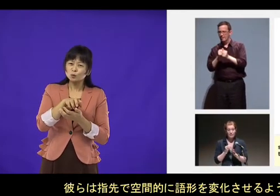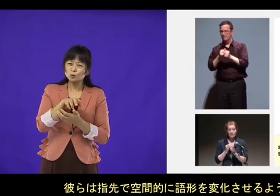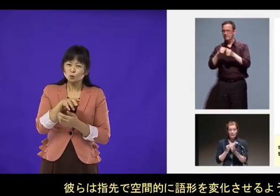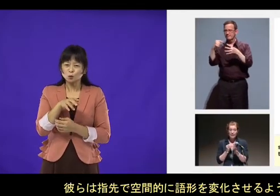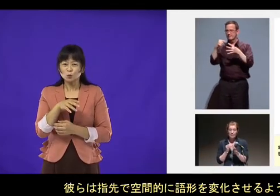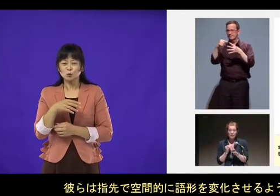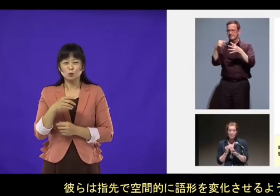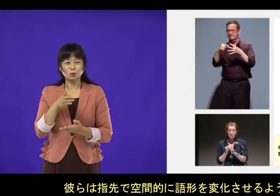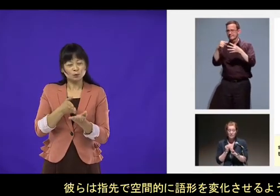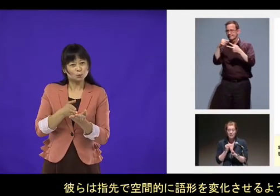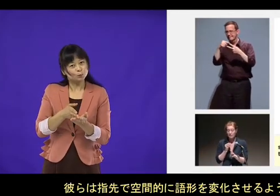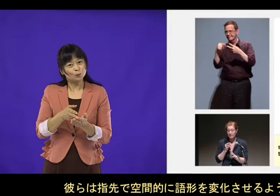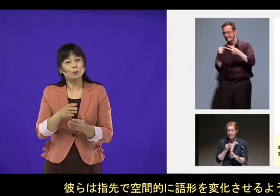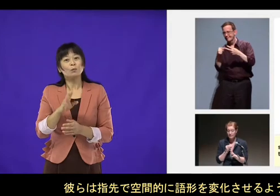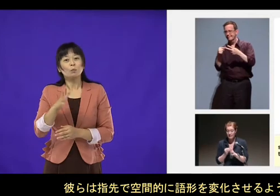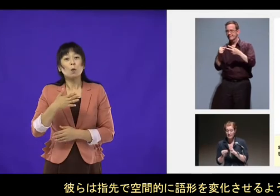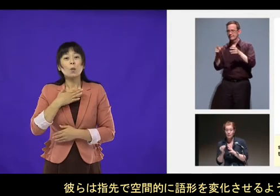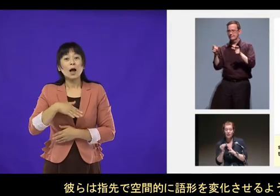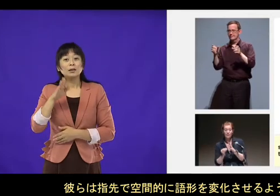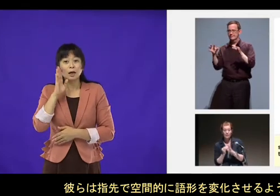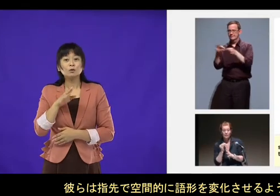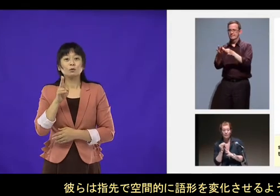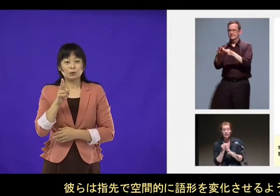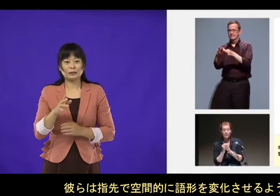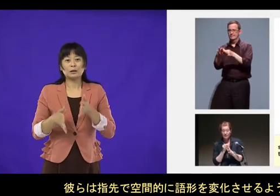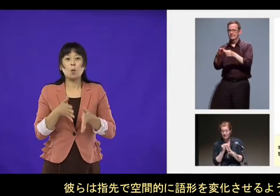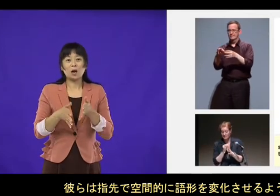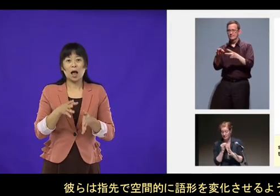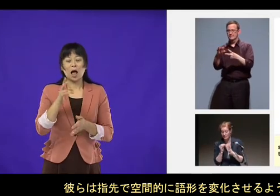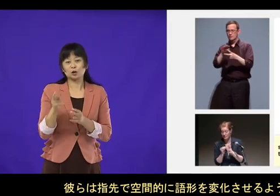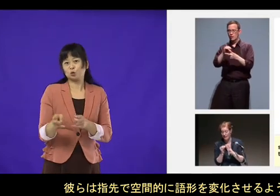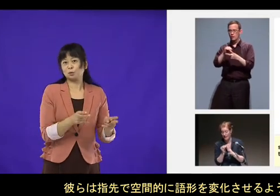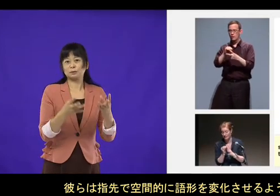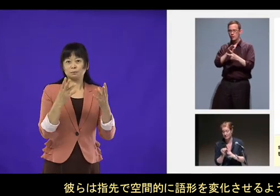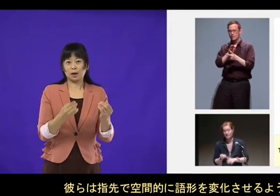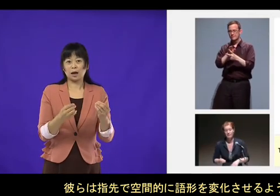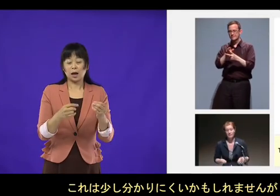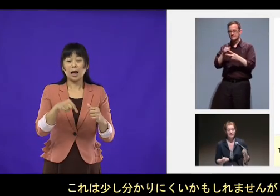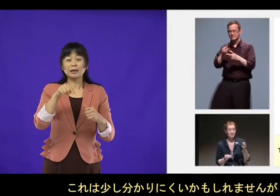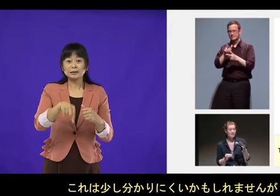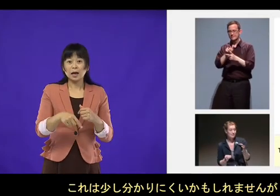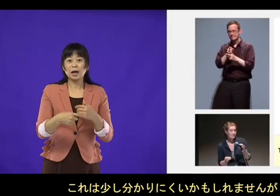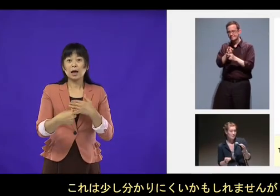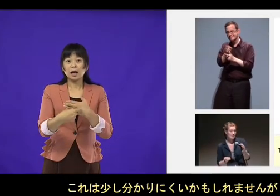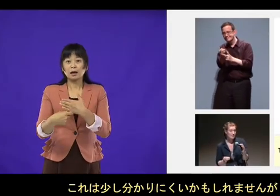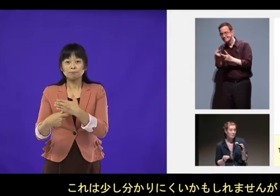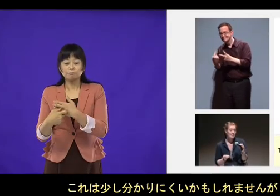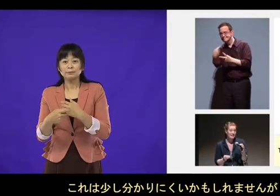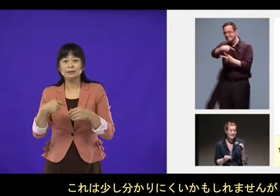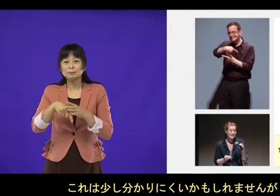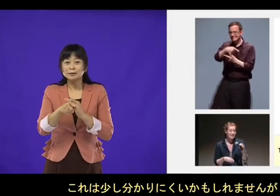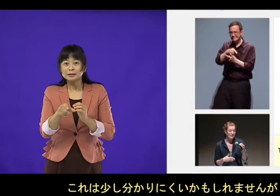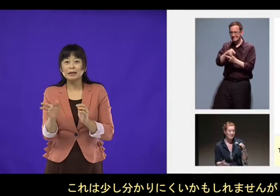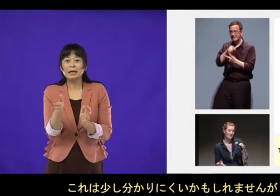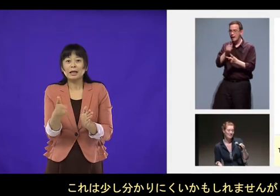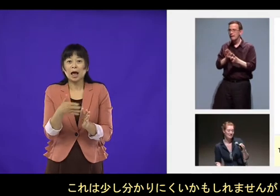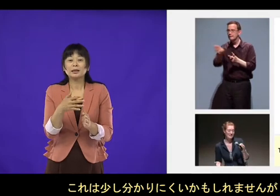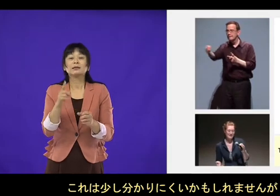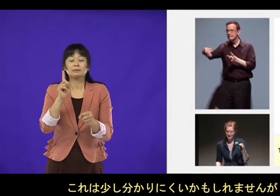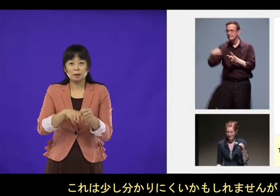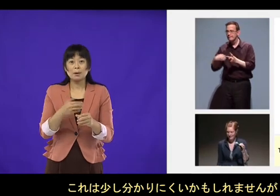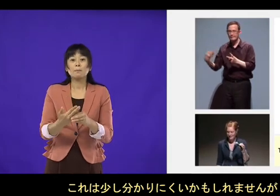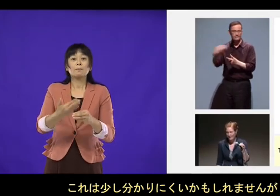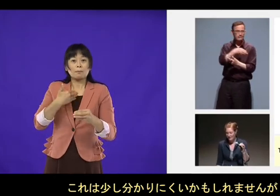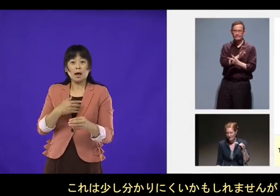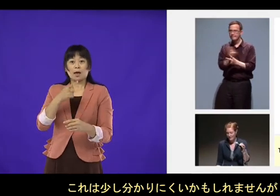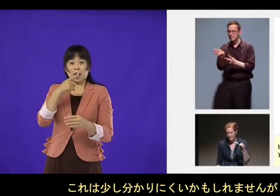and so they become spatially inflected on the fingertips of the hands. This sounds a bit complicated, but I've got a